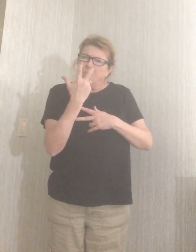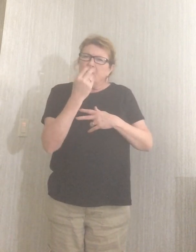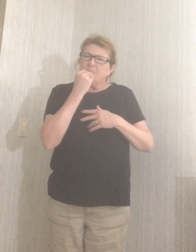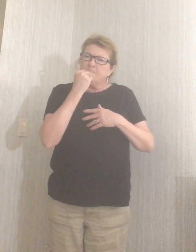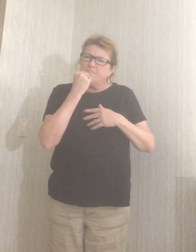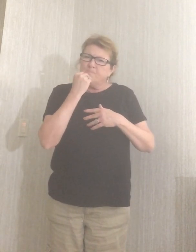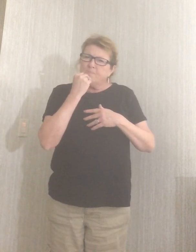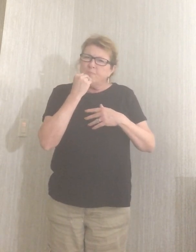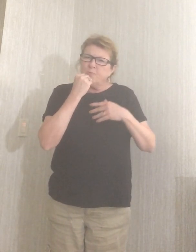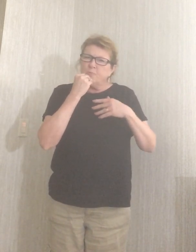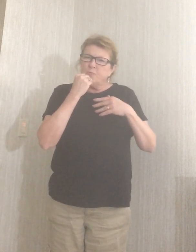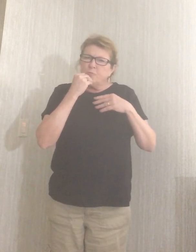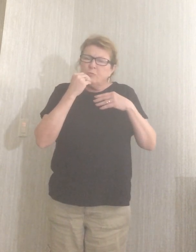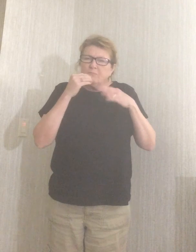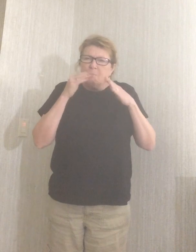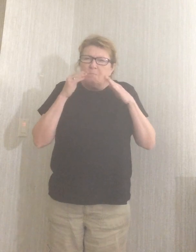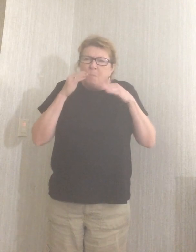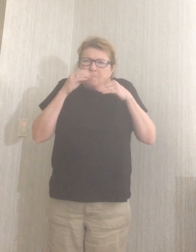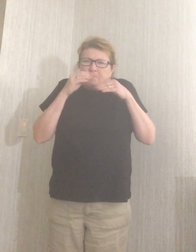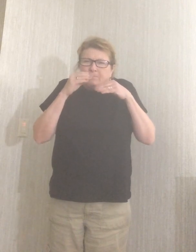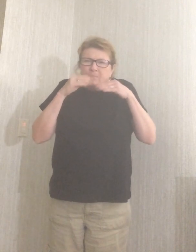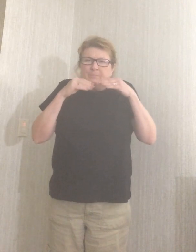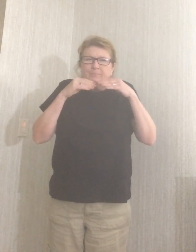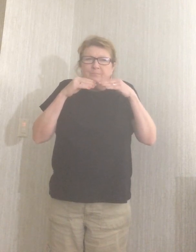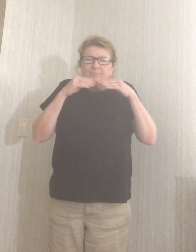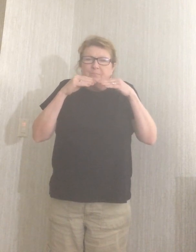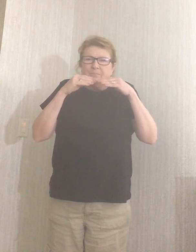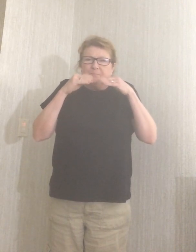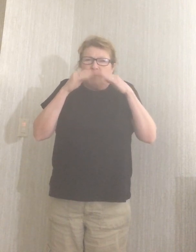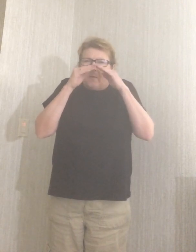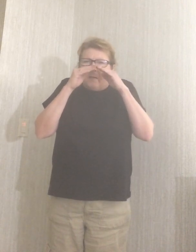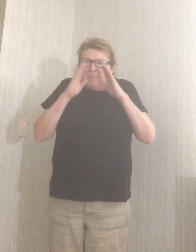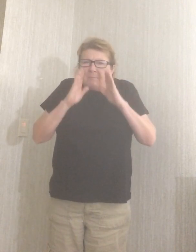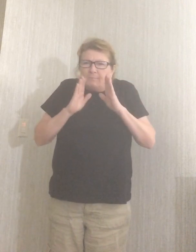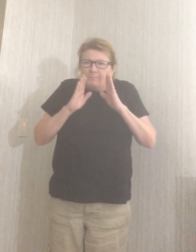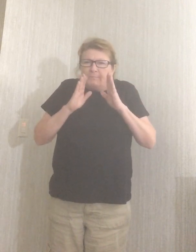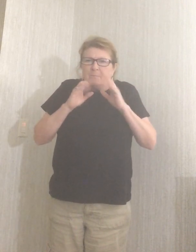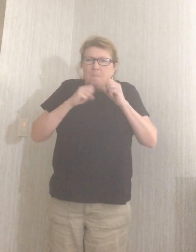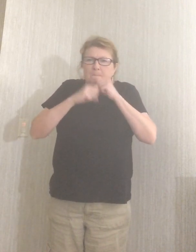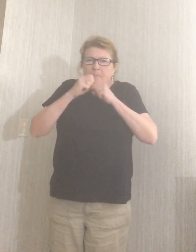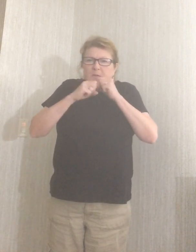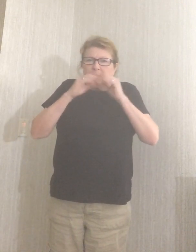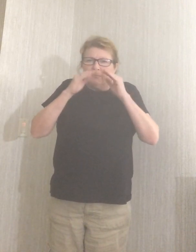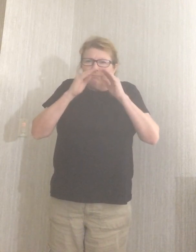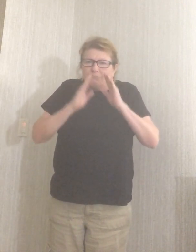white cinder block buildings with a slanted roof and a counter.